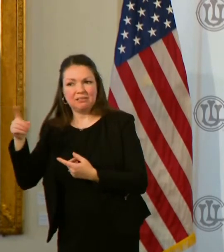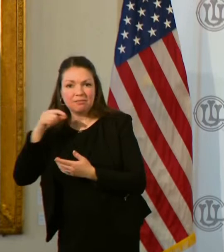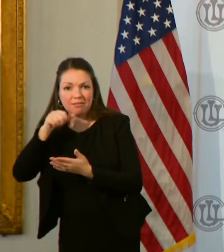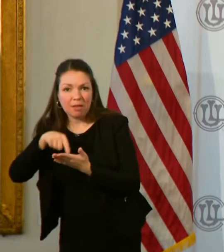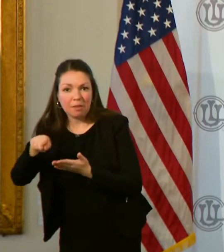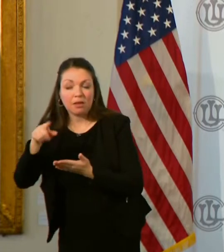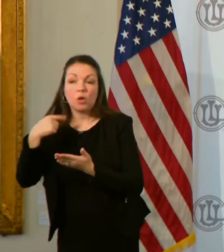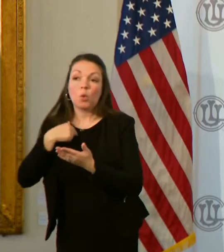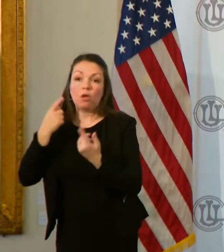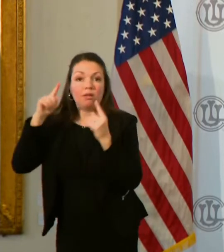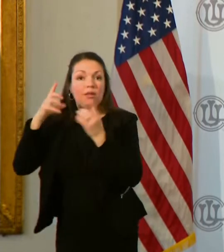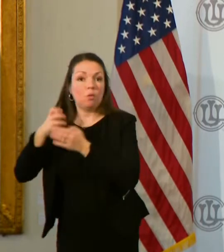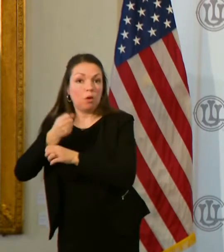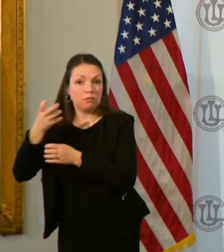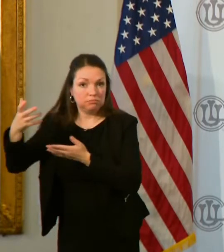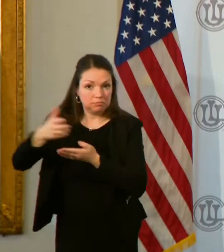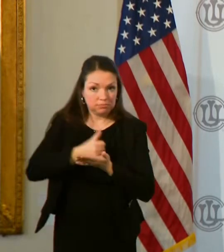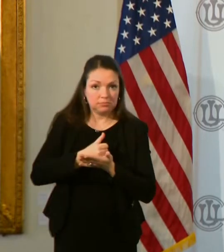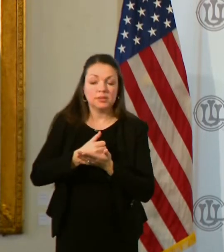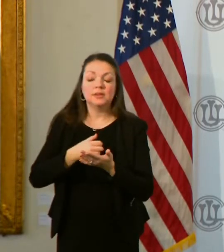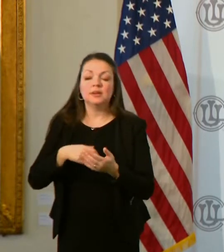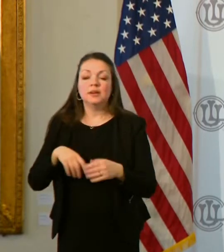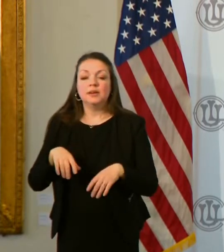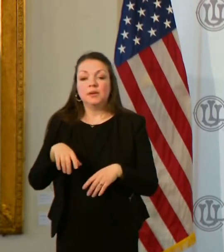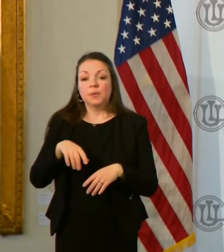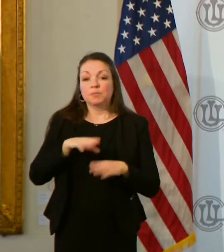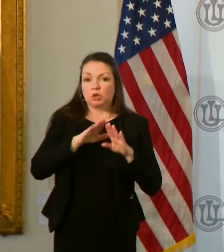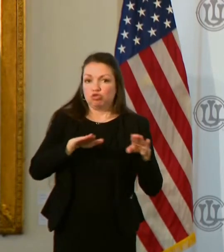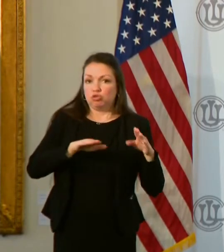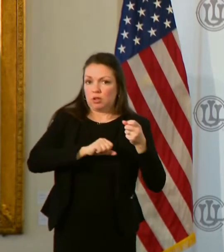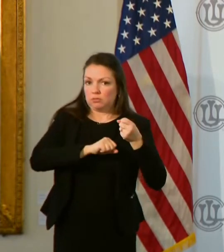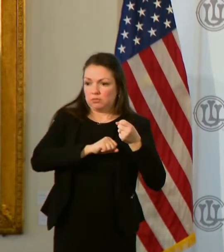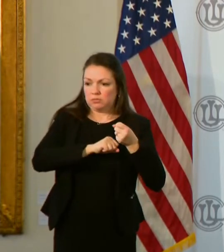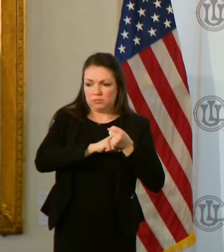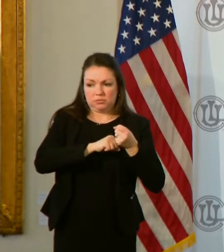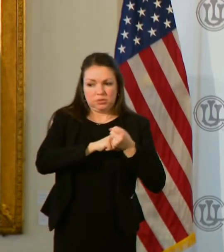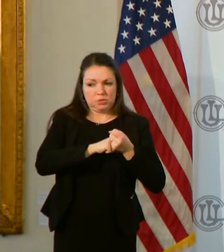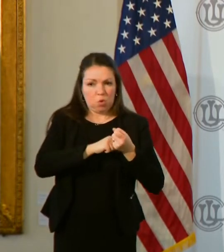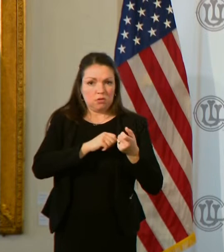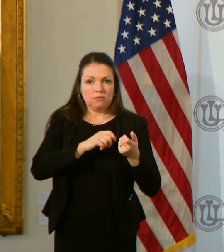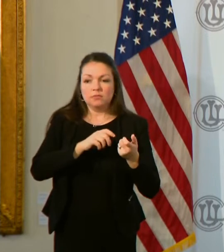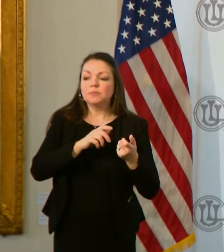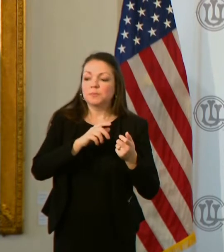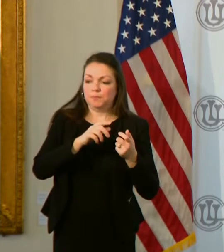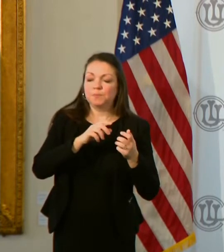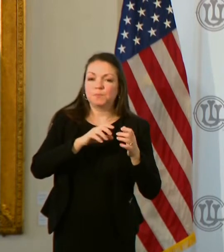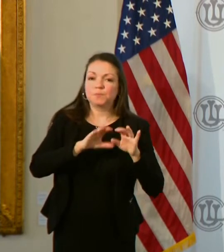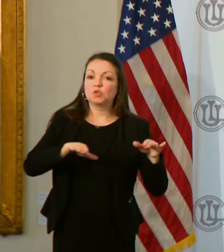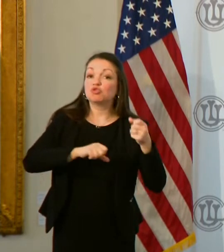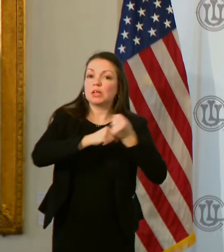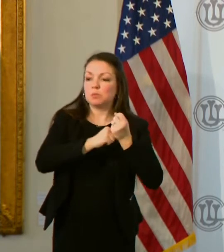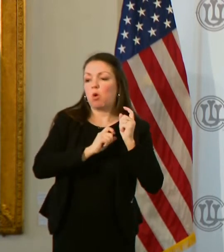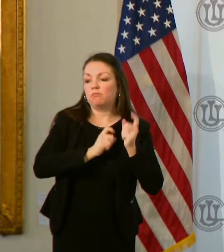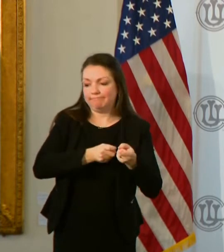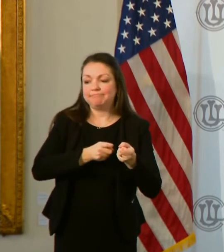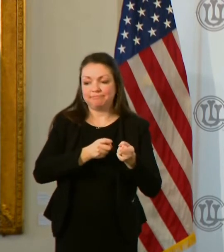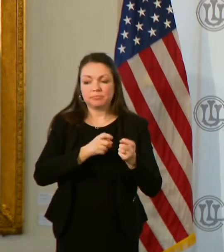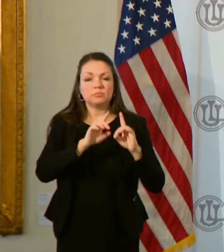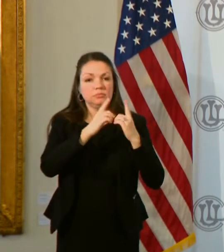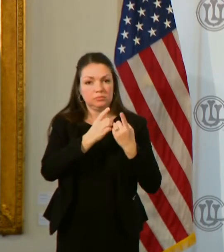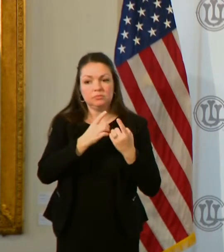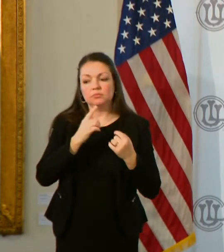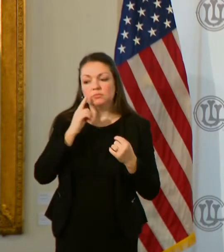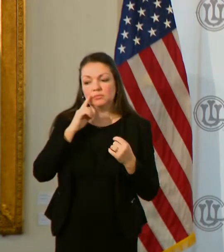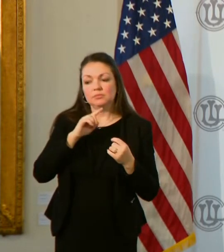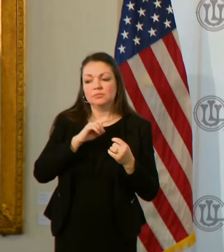Division last year litigated nearly 8,000 cases to set appropriate child support awards for the